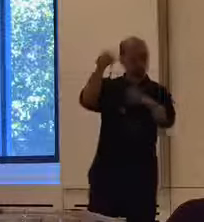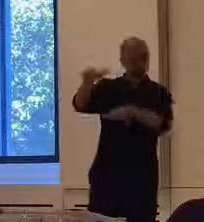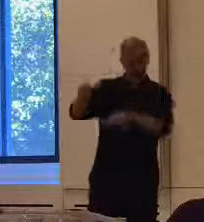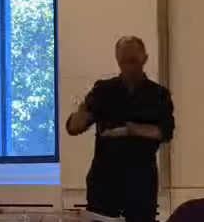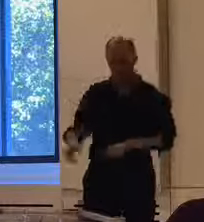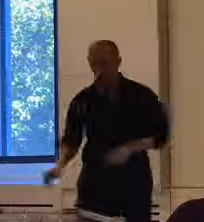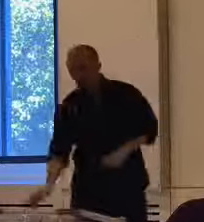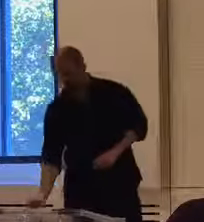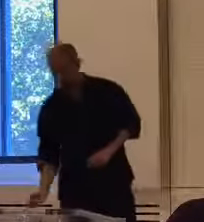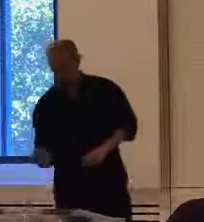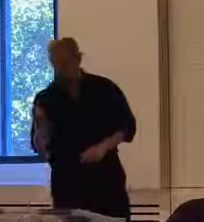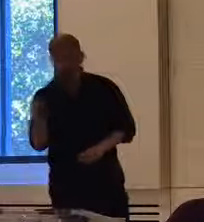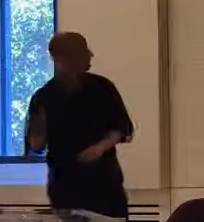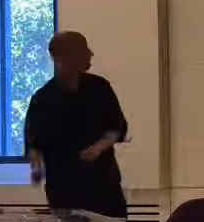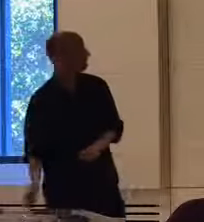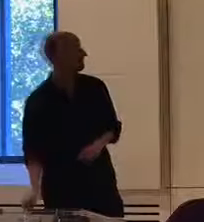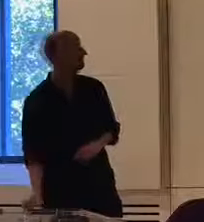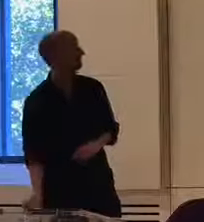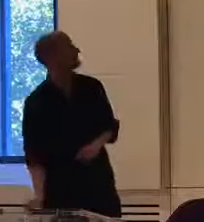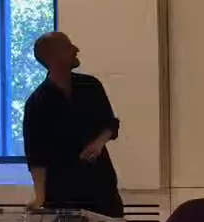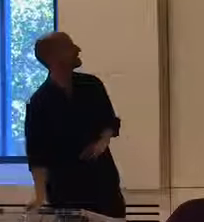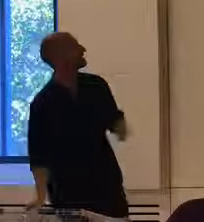So 5 different people involved.